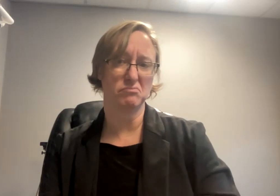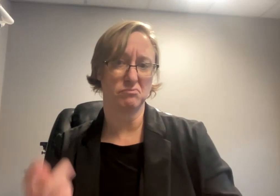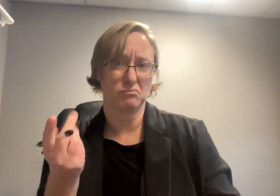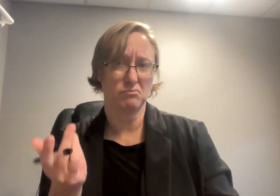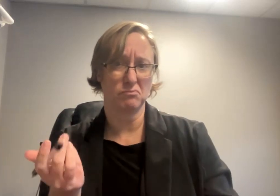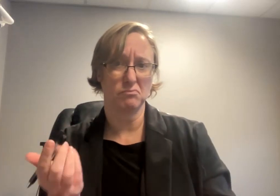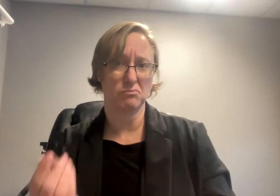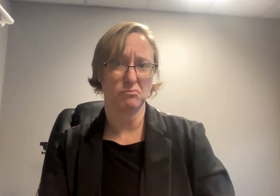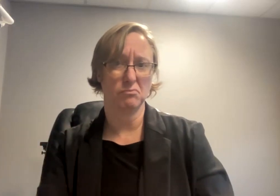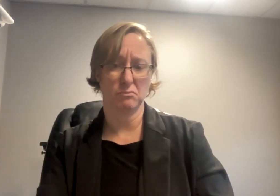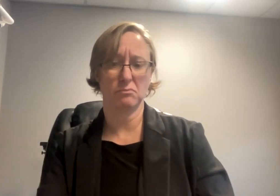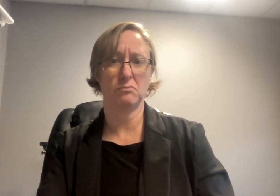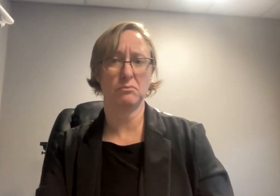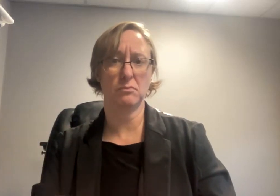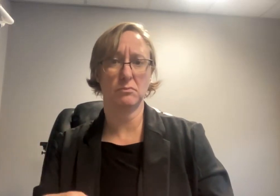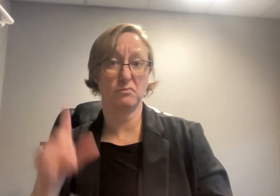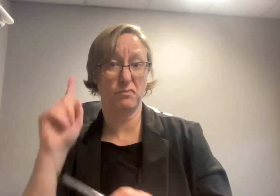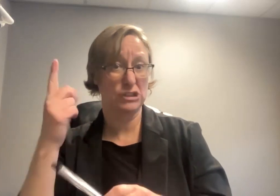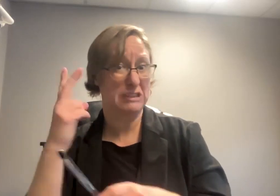have any preferences in the first or second week?